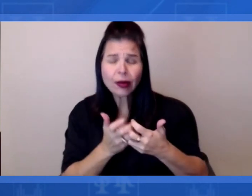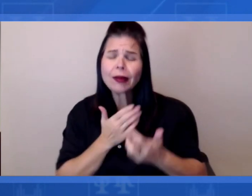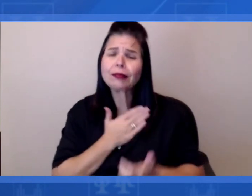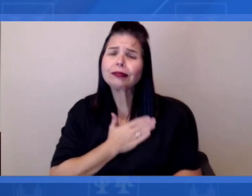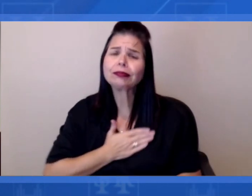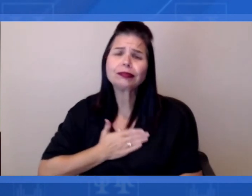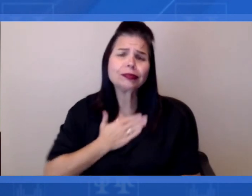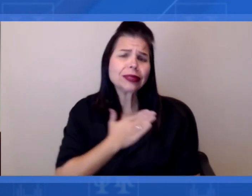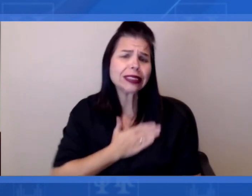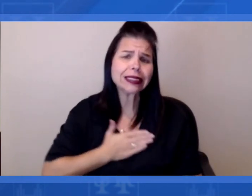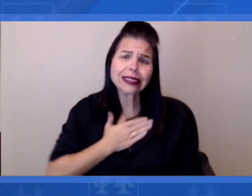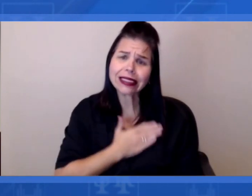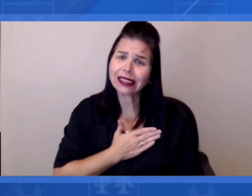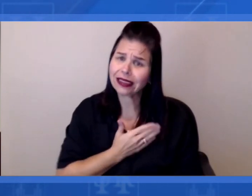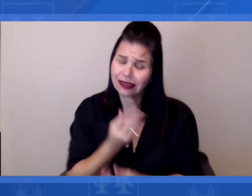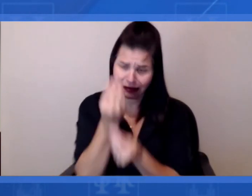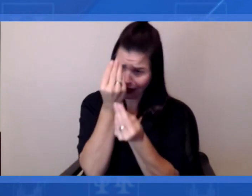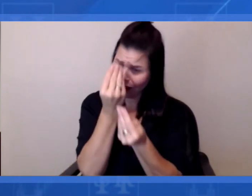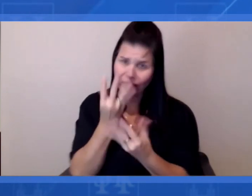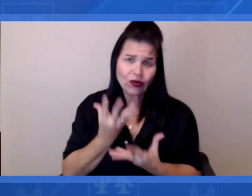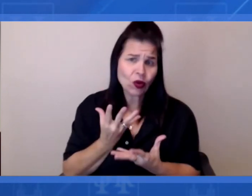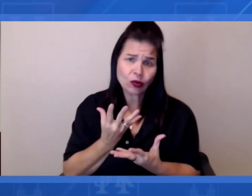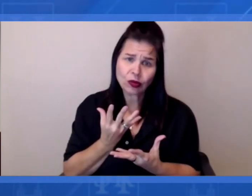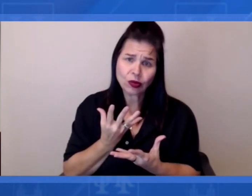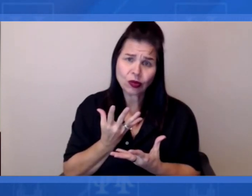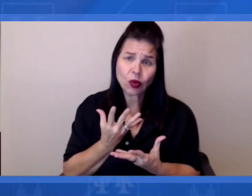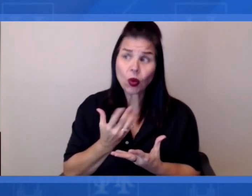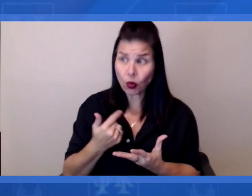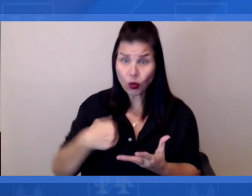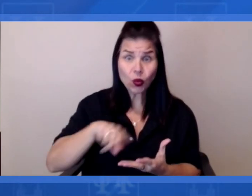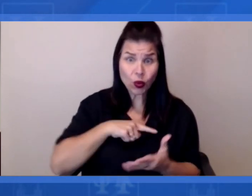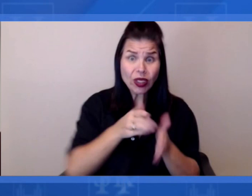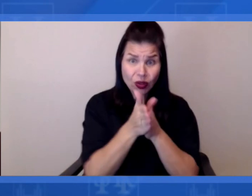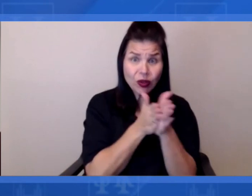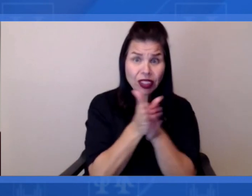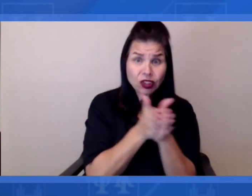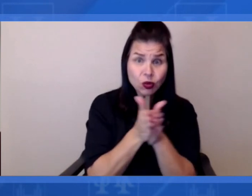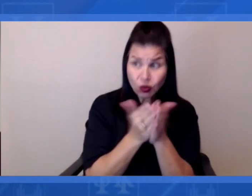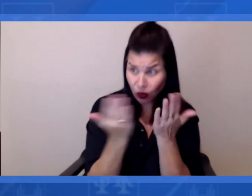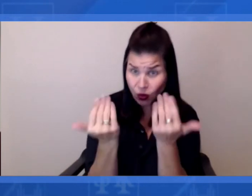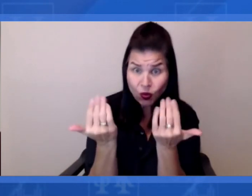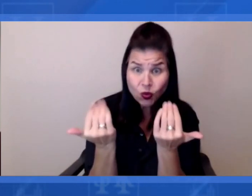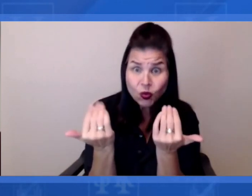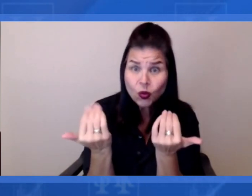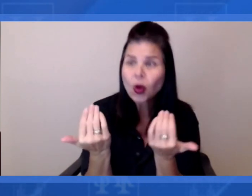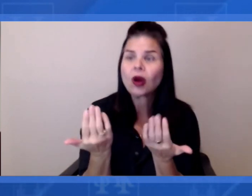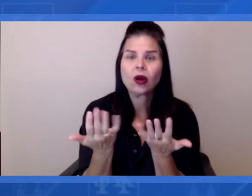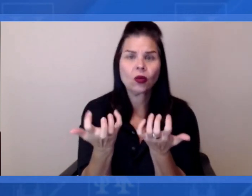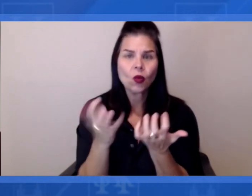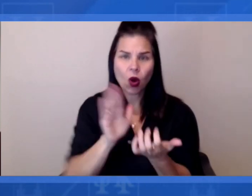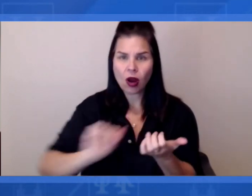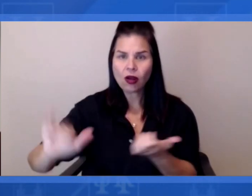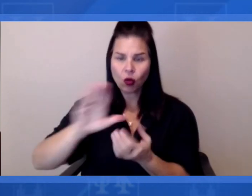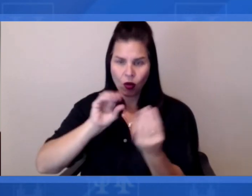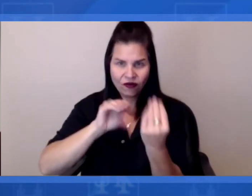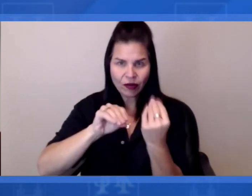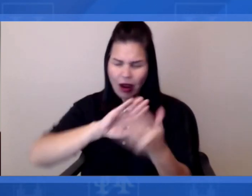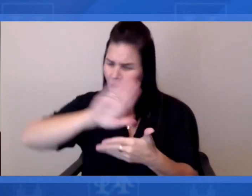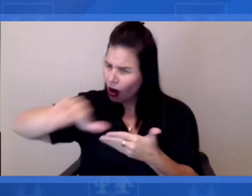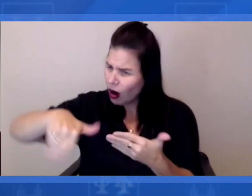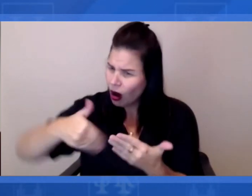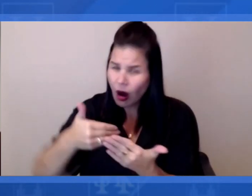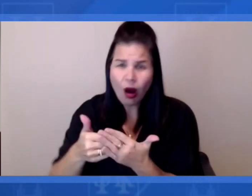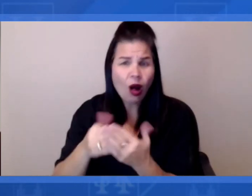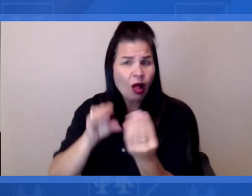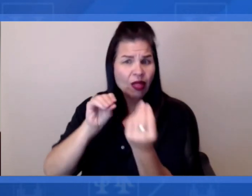please call them into us. We're very interested to hear. All feedback is